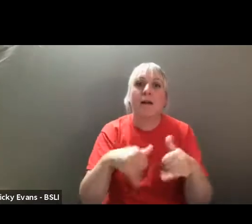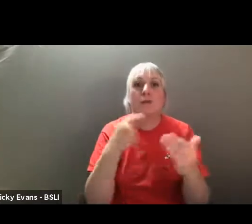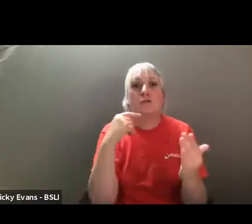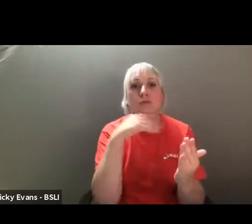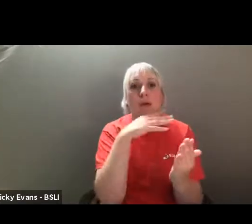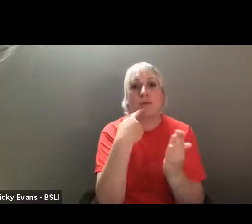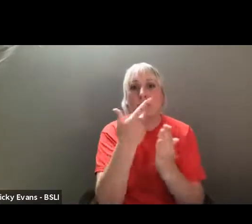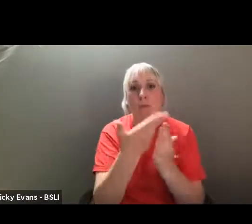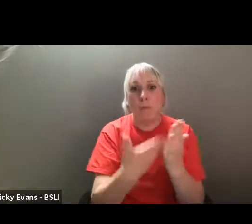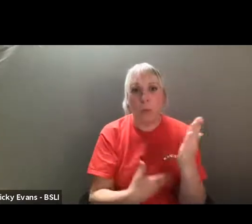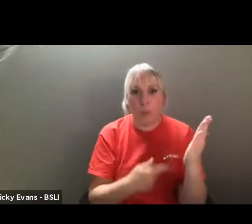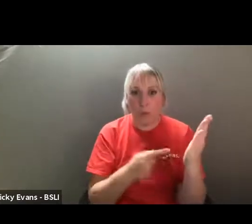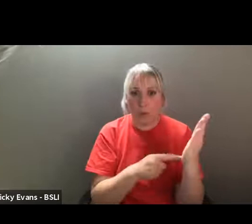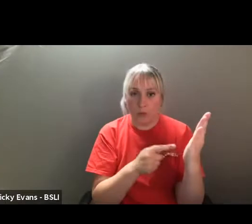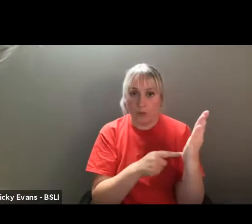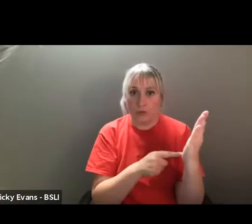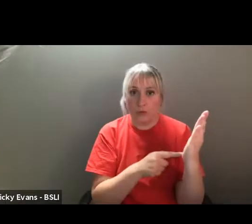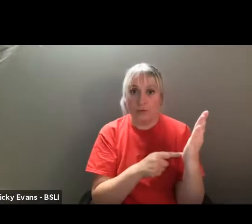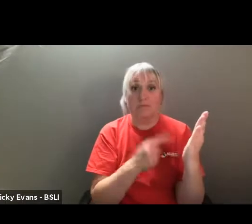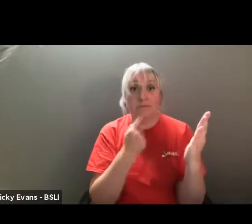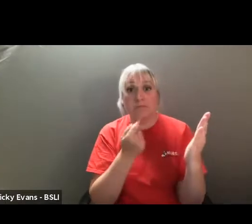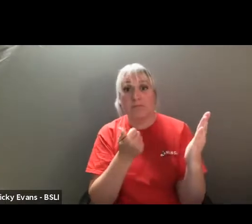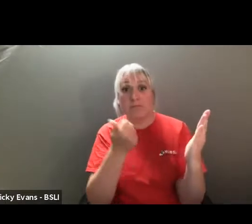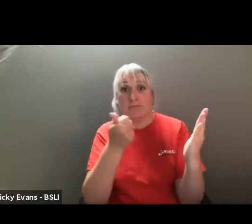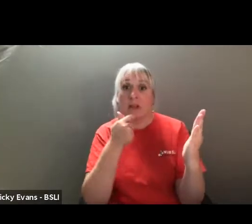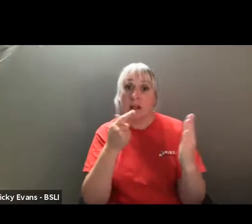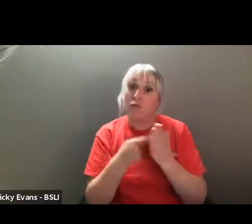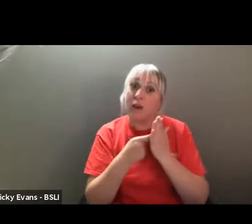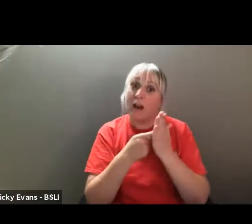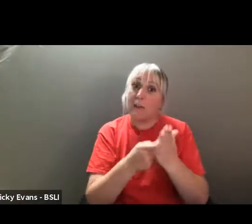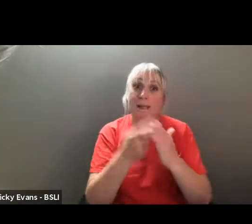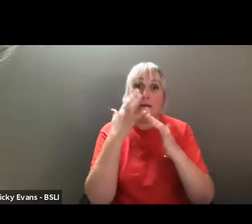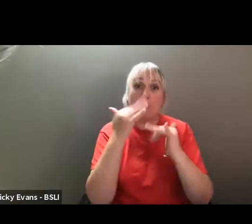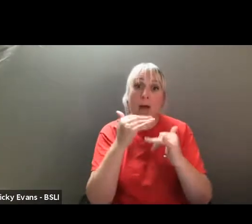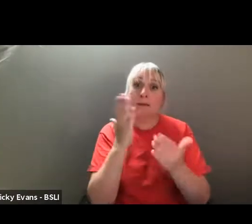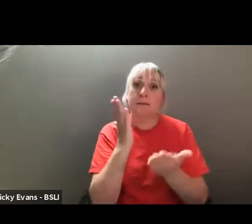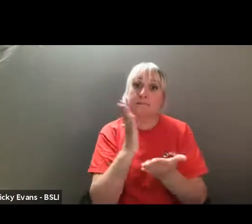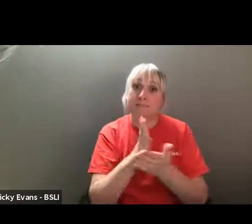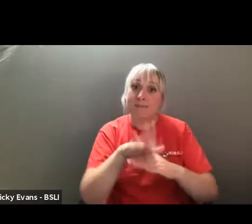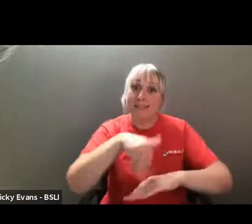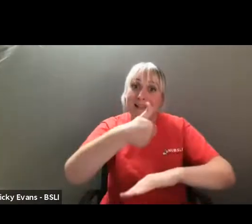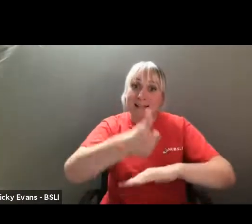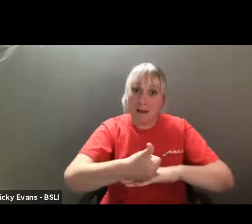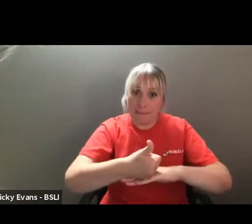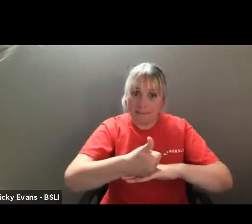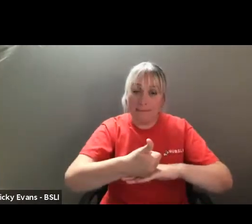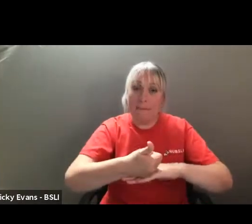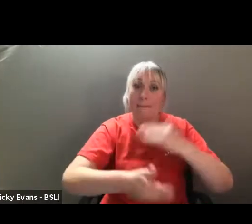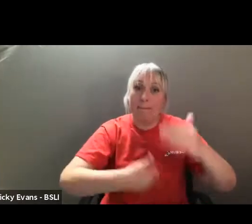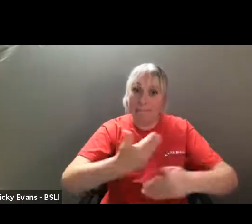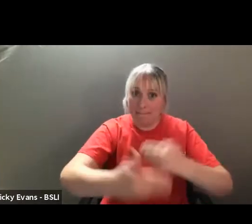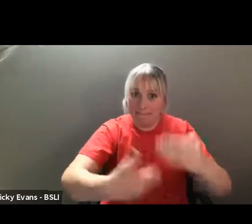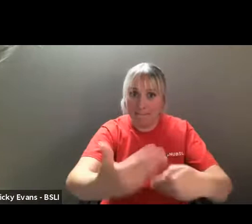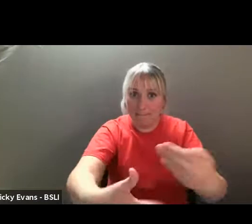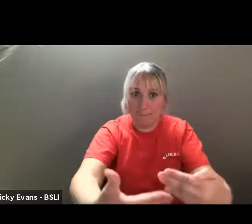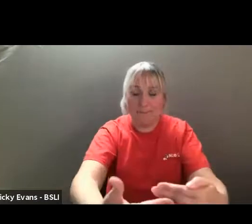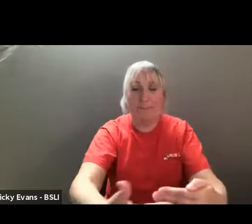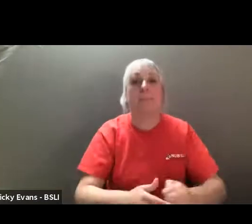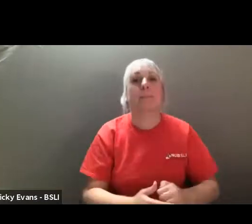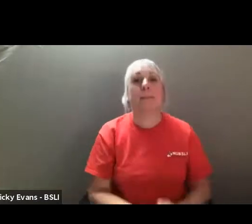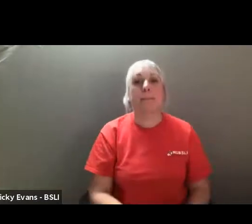it's recommending that pilot is set up. But in saying so,